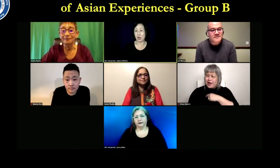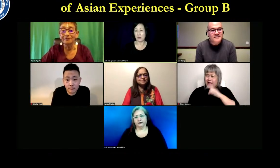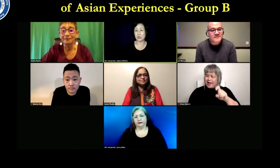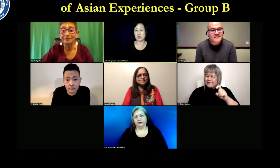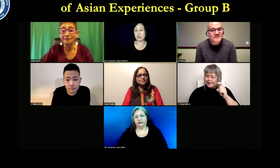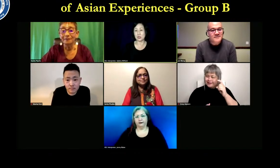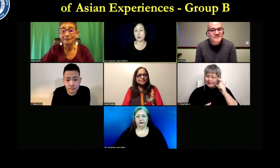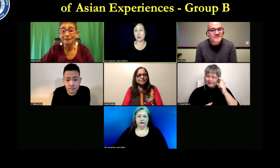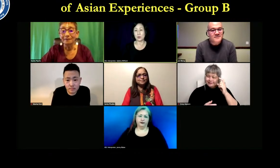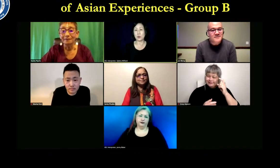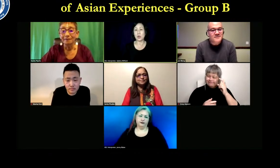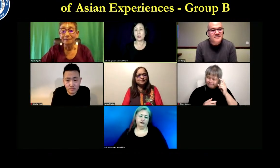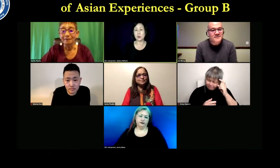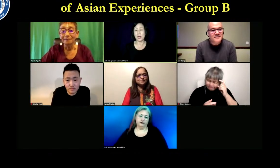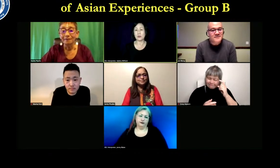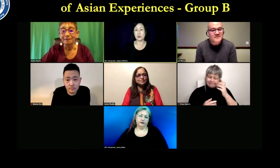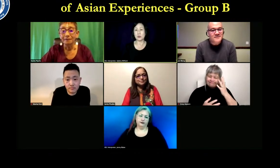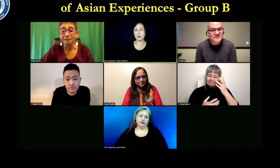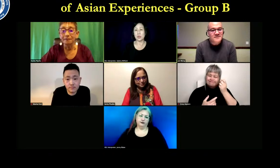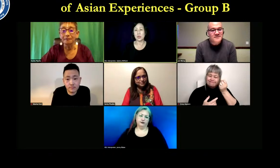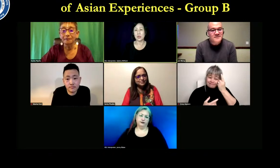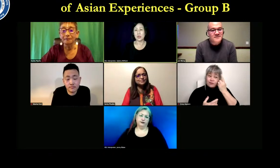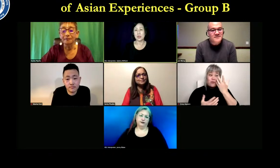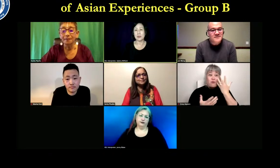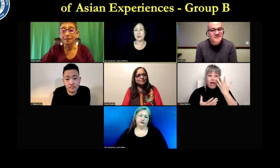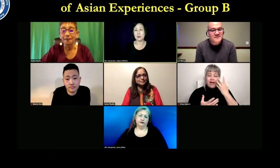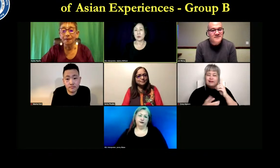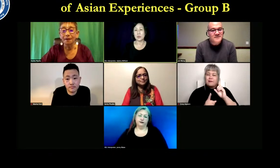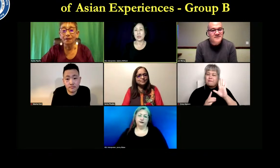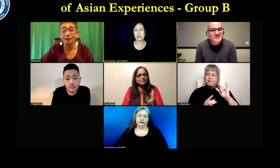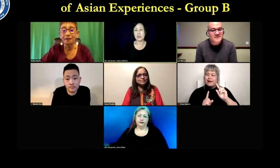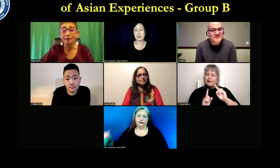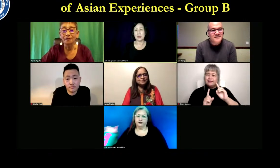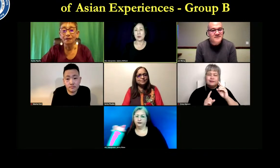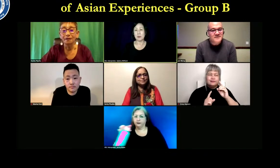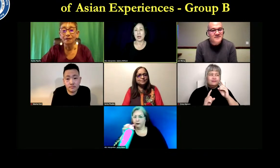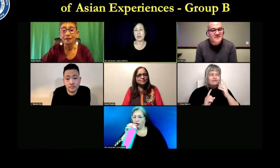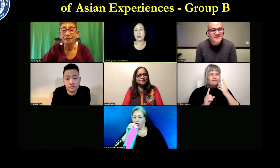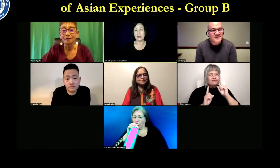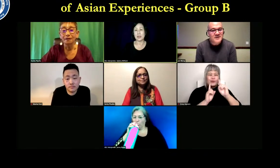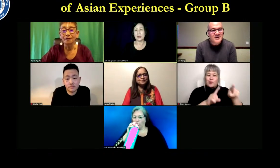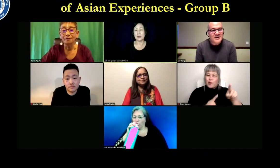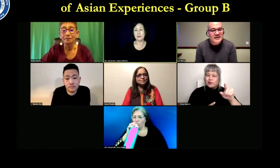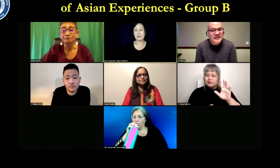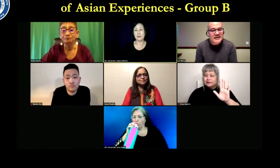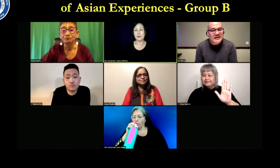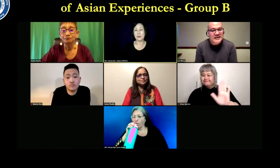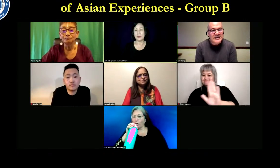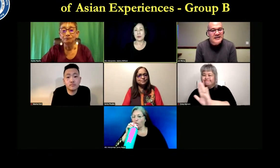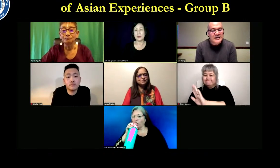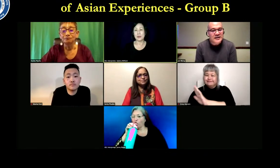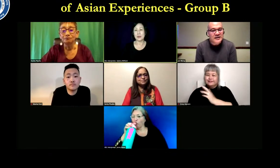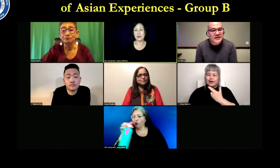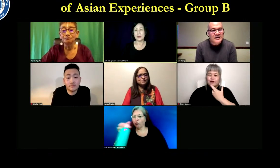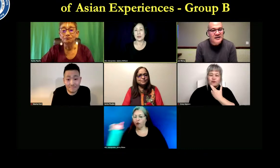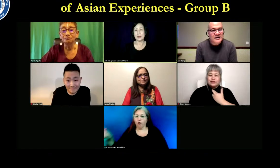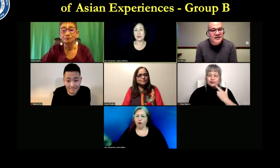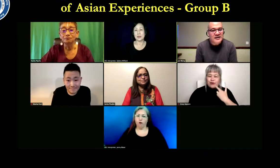I can have conferences and so forth, but we also have to really keep in mind,